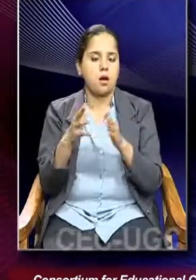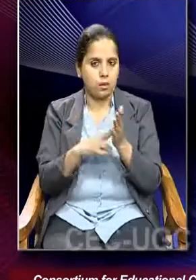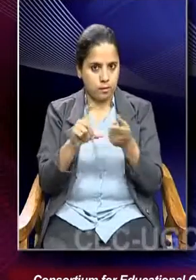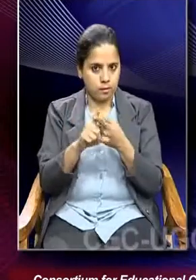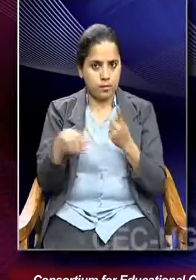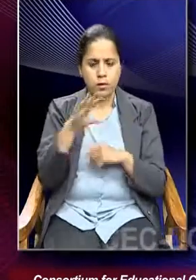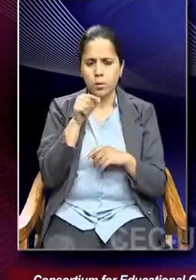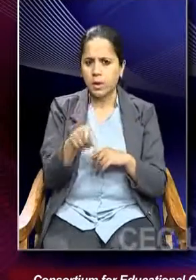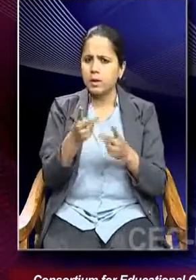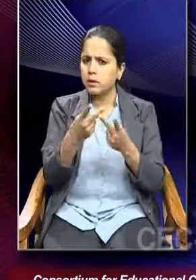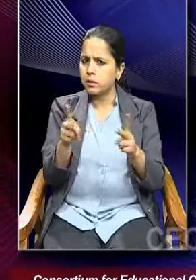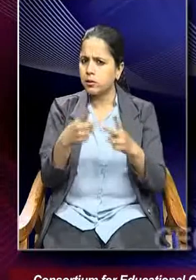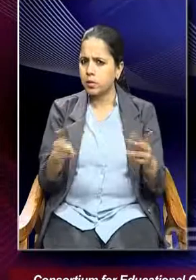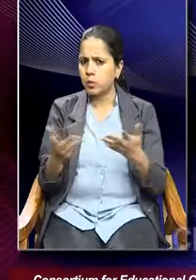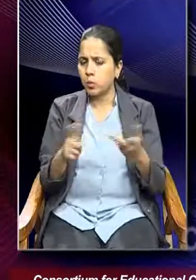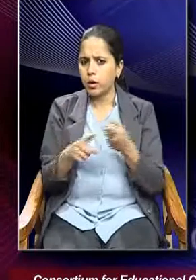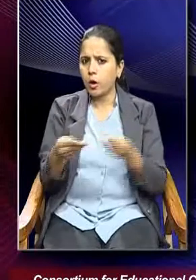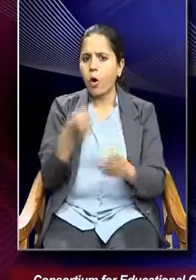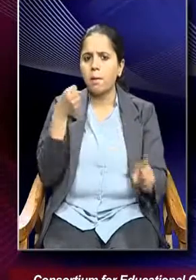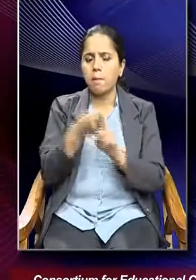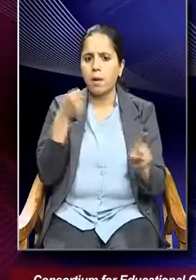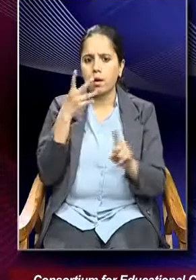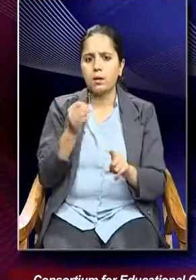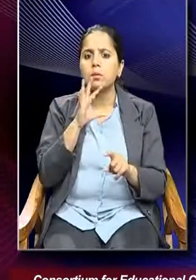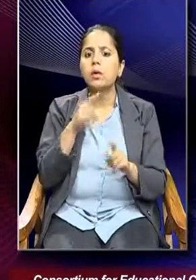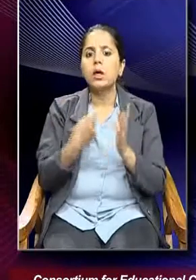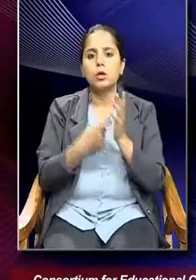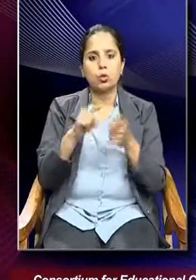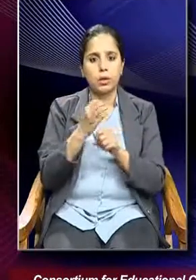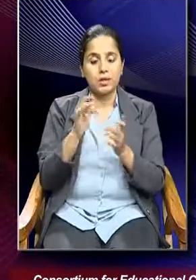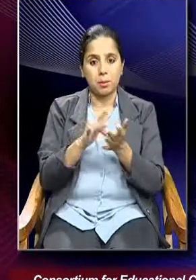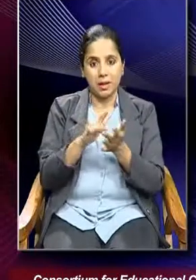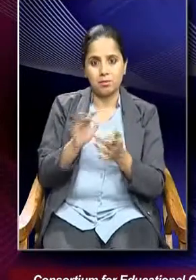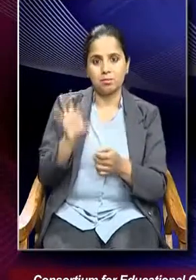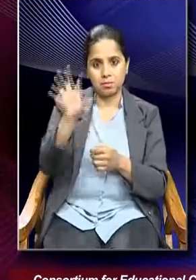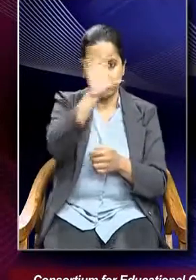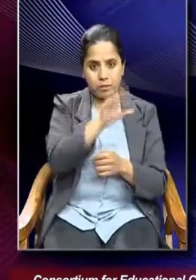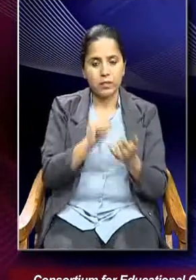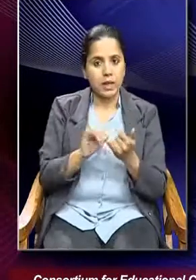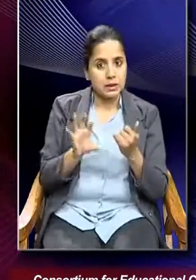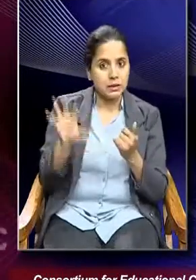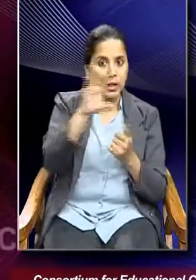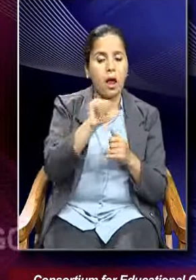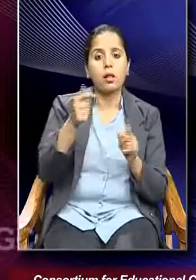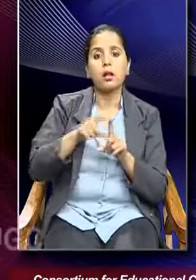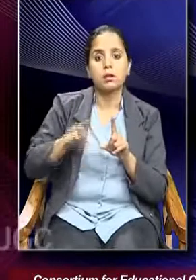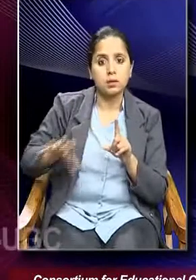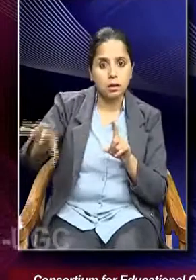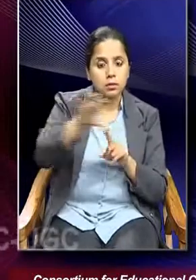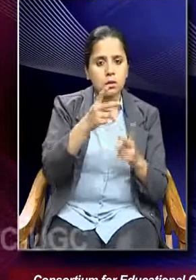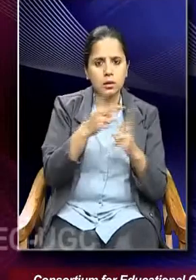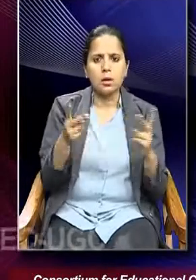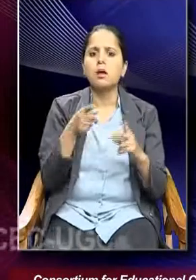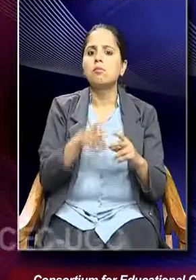address the differential economic impacts across regions and states and other districts, that was